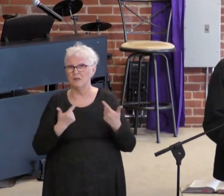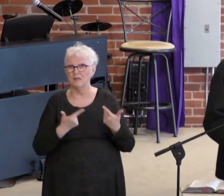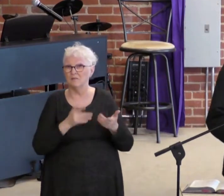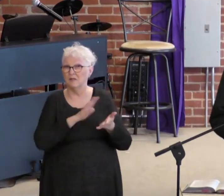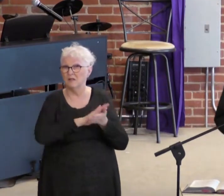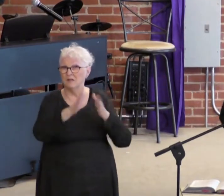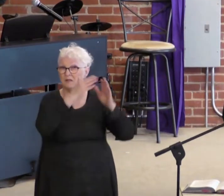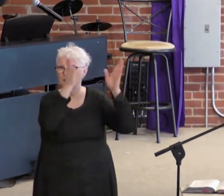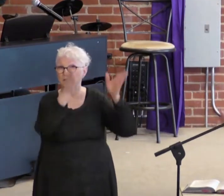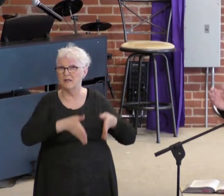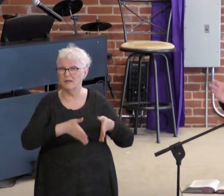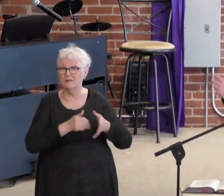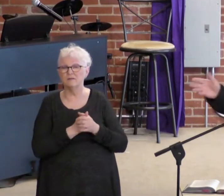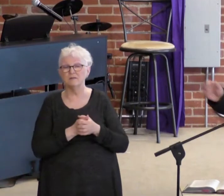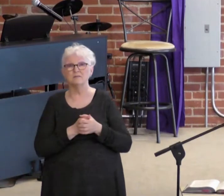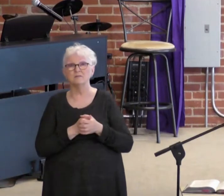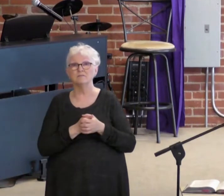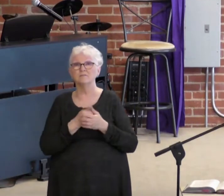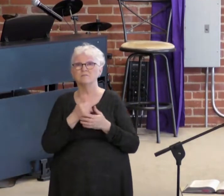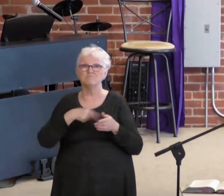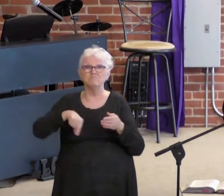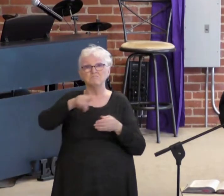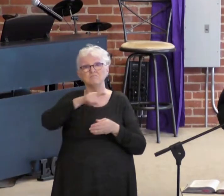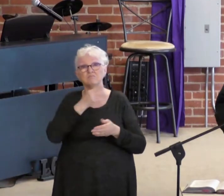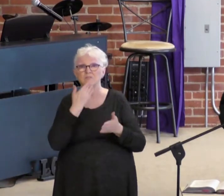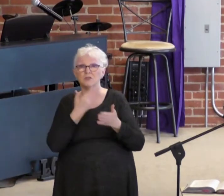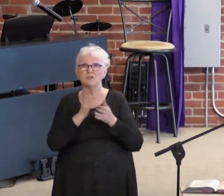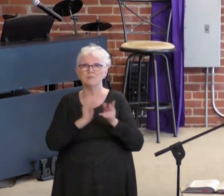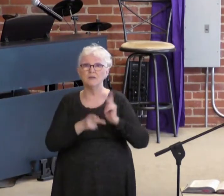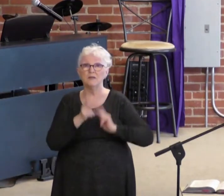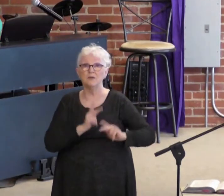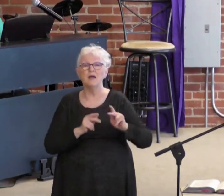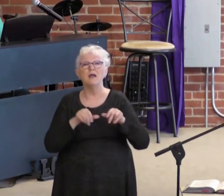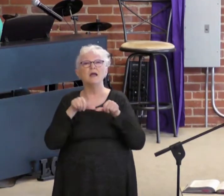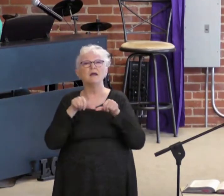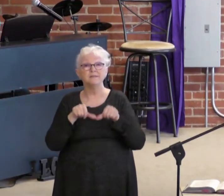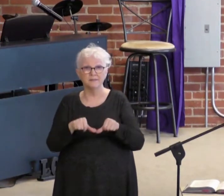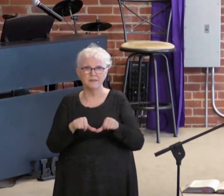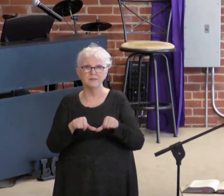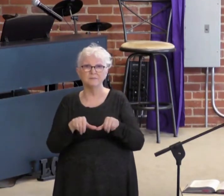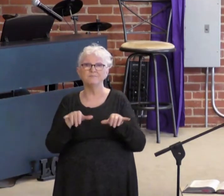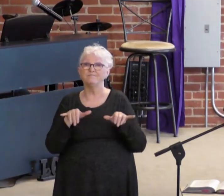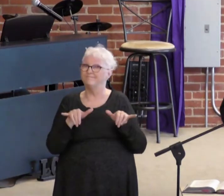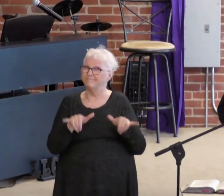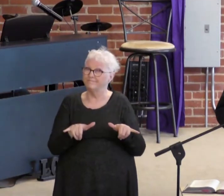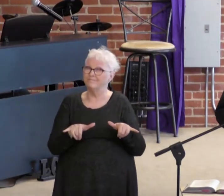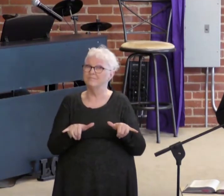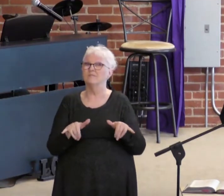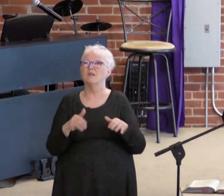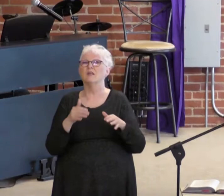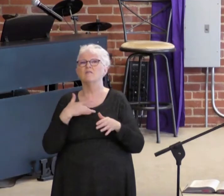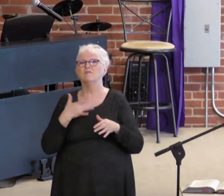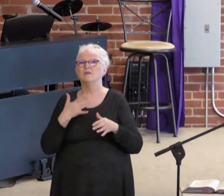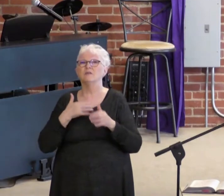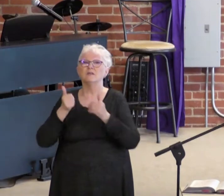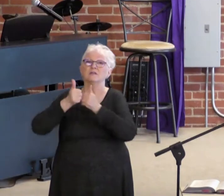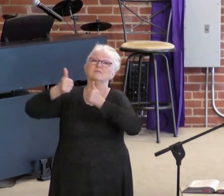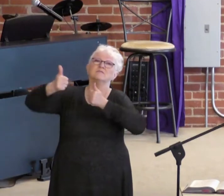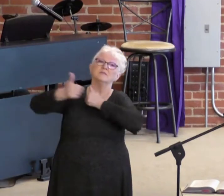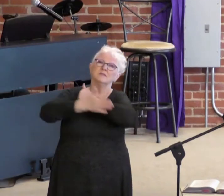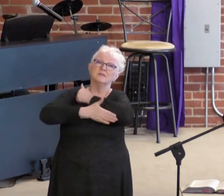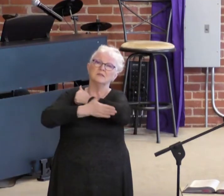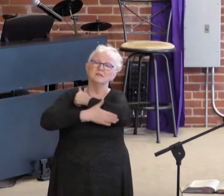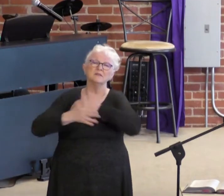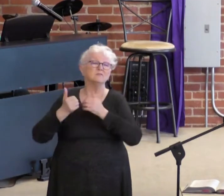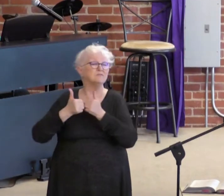nice house and around good people, and you can still feel that you're in a very far country. You can seem so